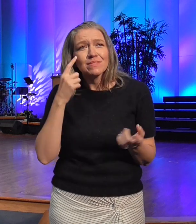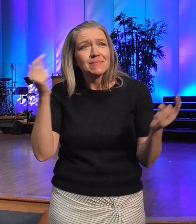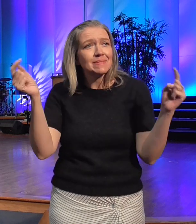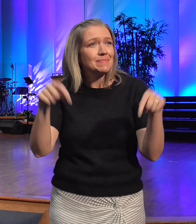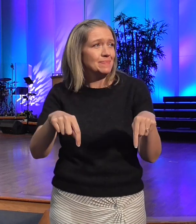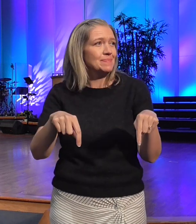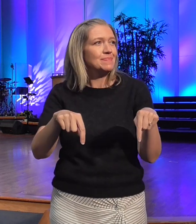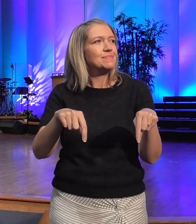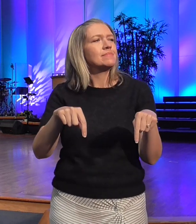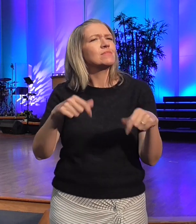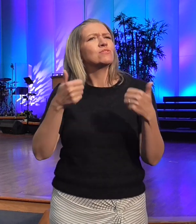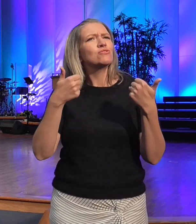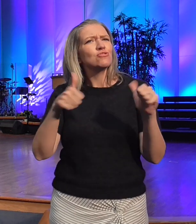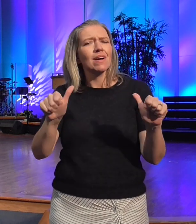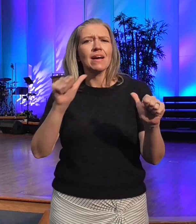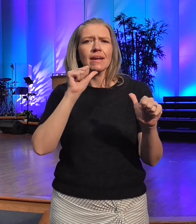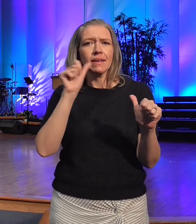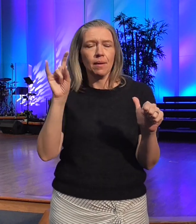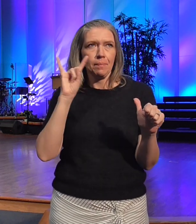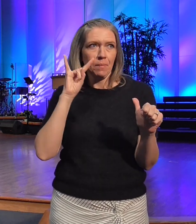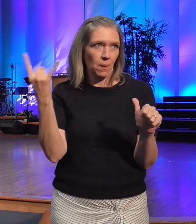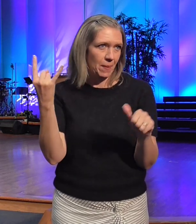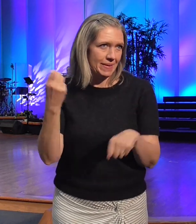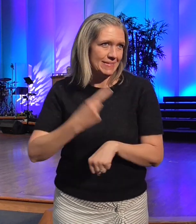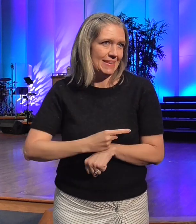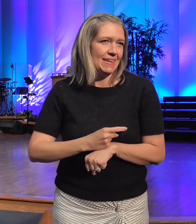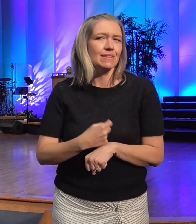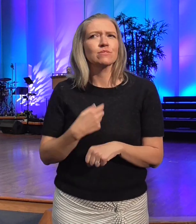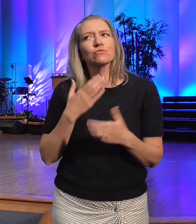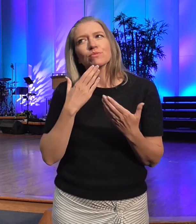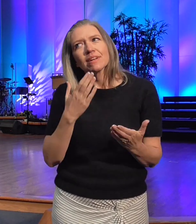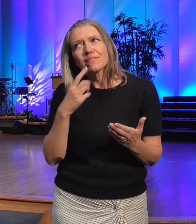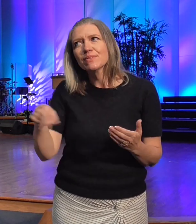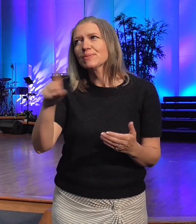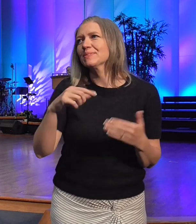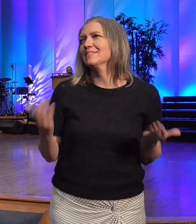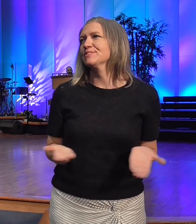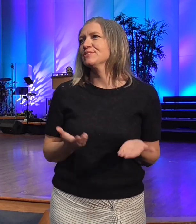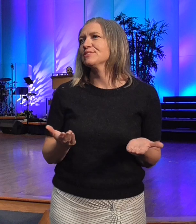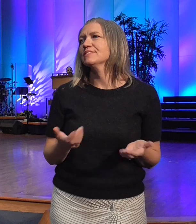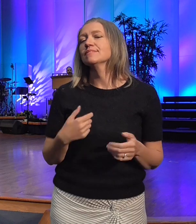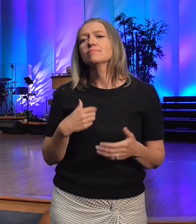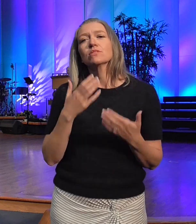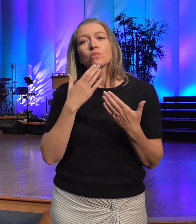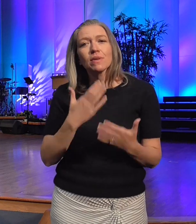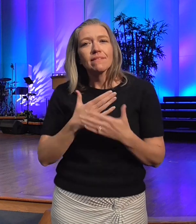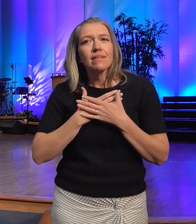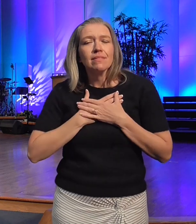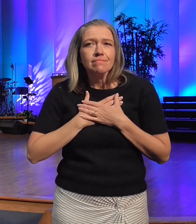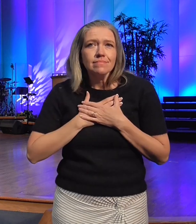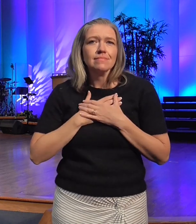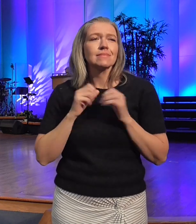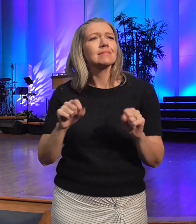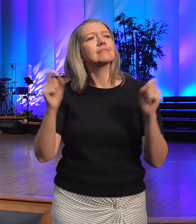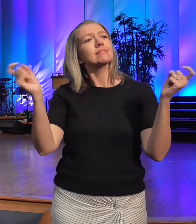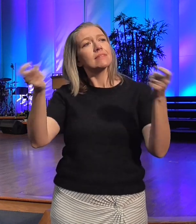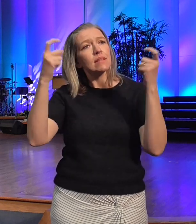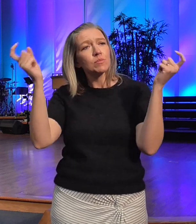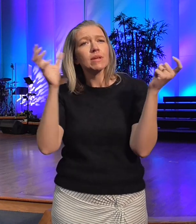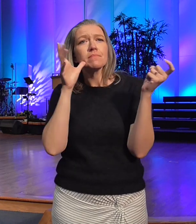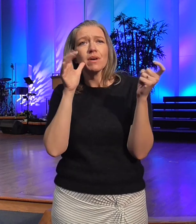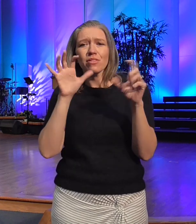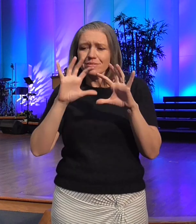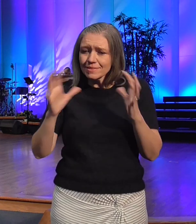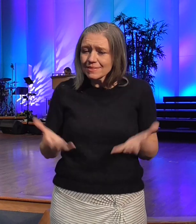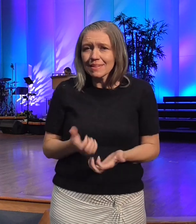here. We'll try not to be too boring, and we're so grateful that you're here. I'm so grateful that we get to celebrate mothers everywhere, and so grateful